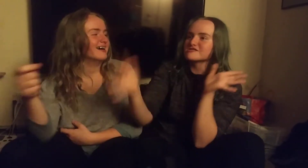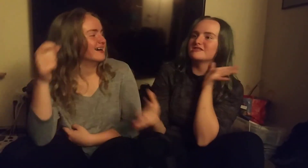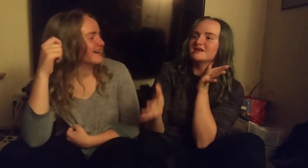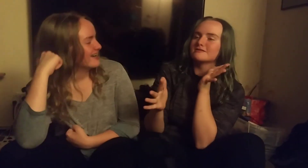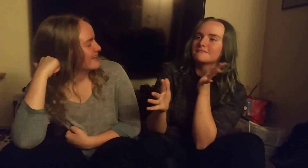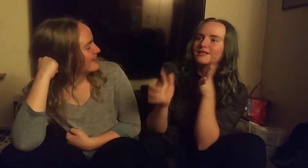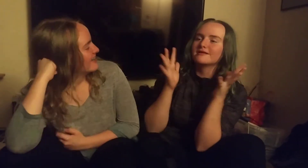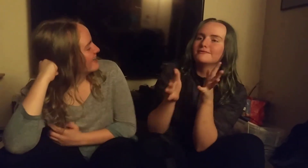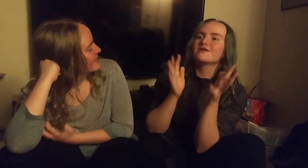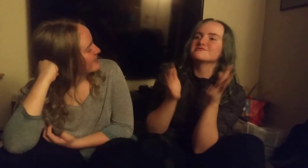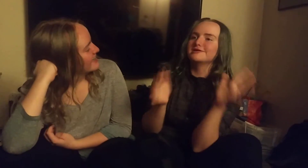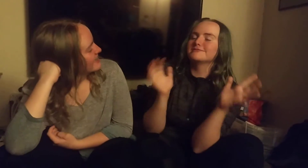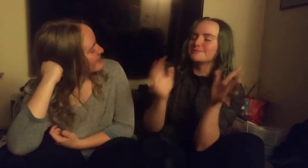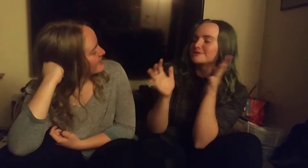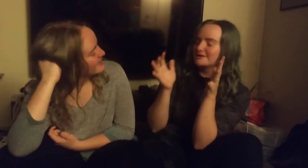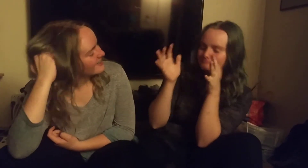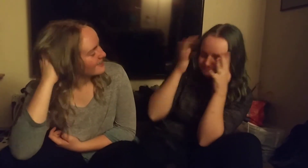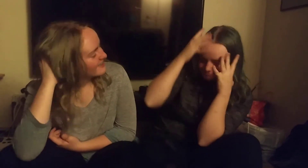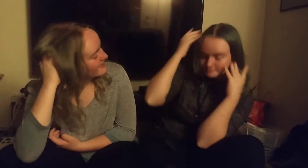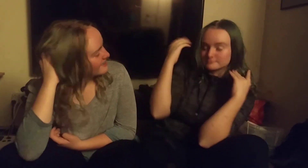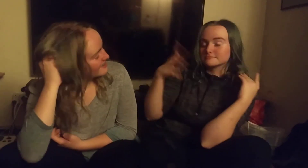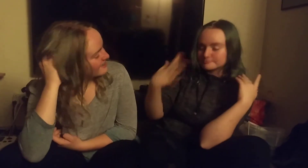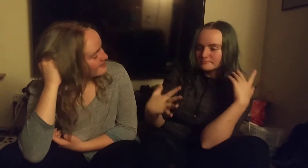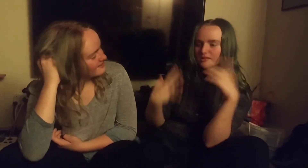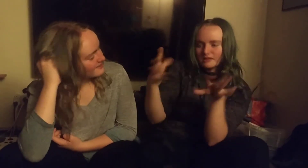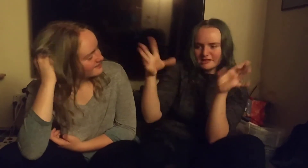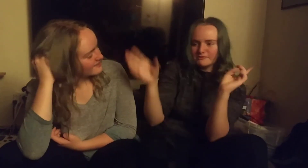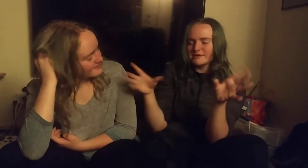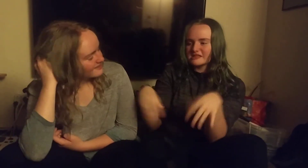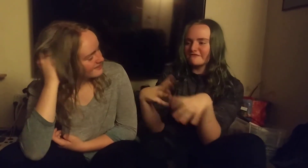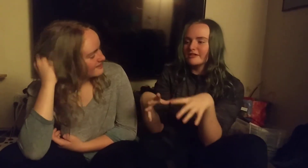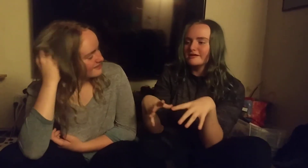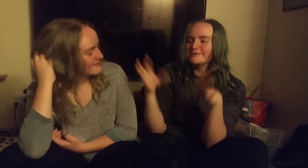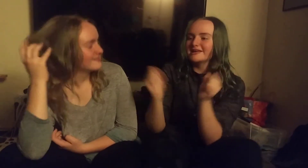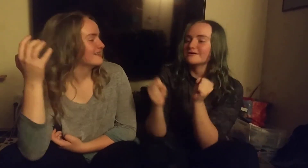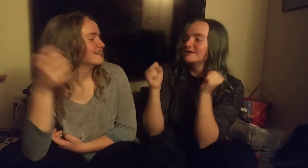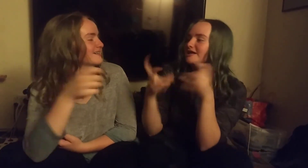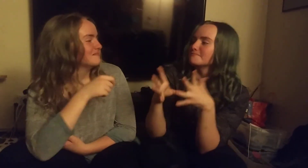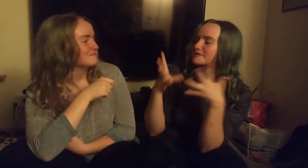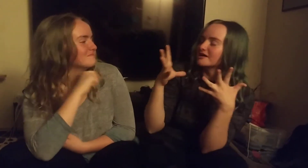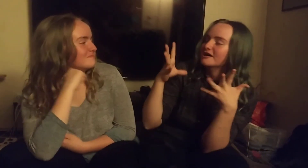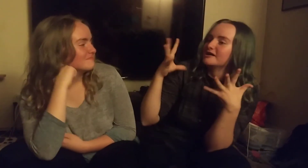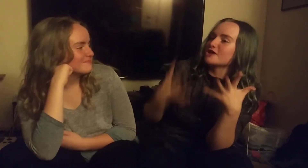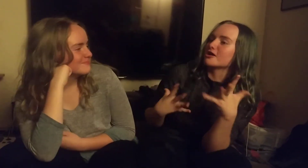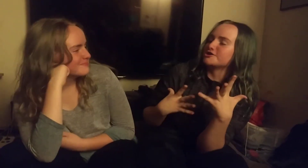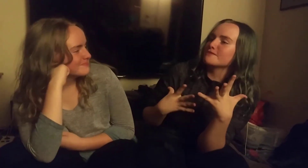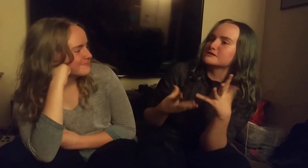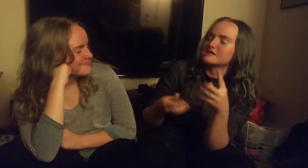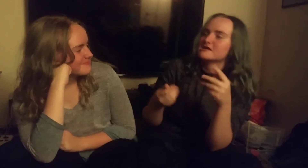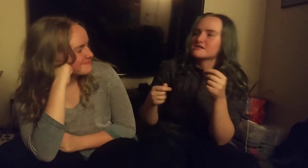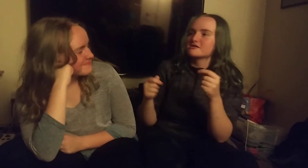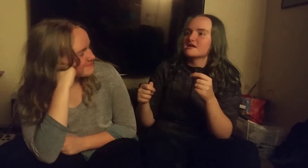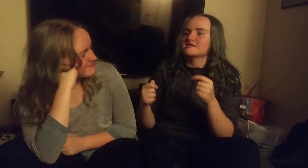need to put the. Then we mix it for a little bit, and then we need to put the chocolate chips in. So I'm like,